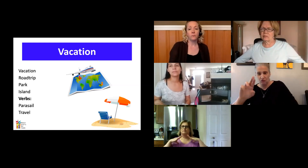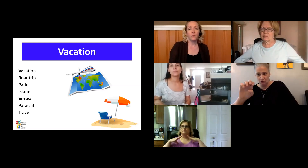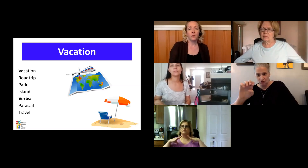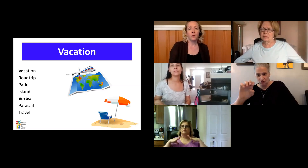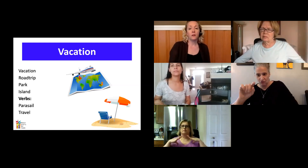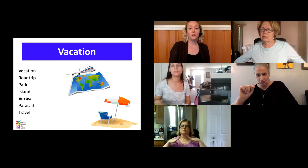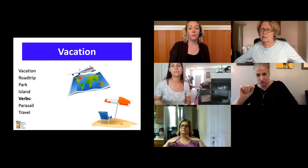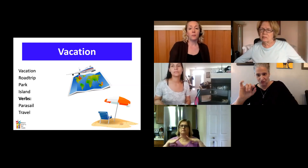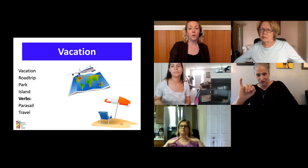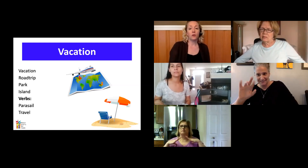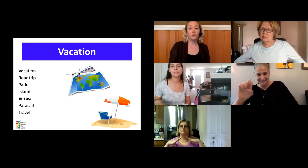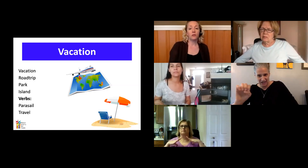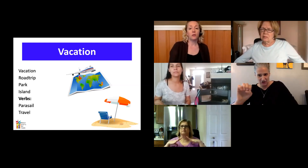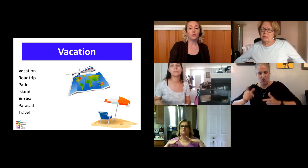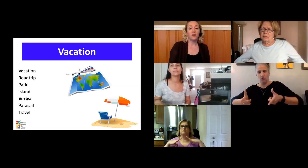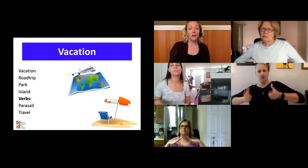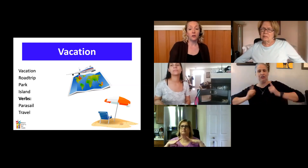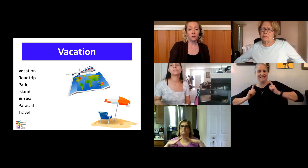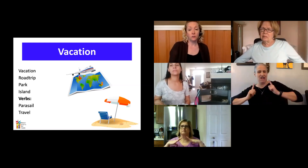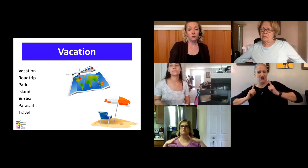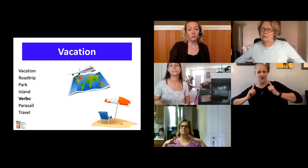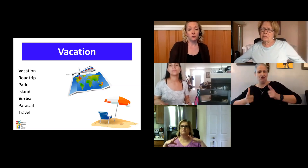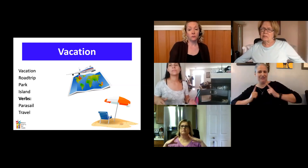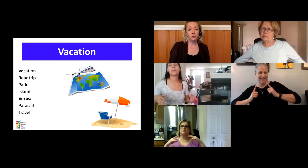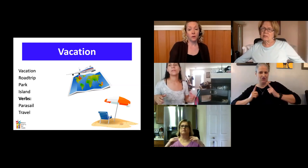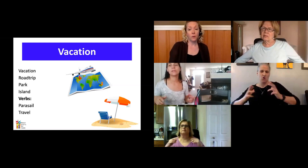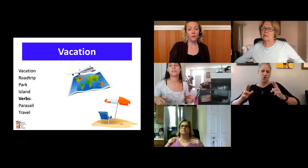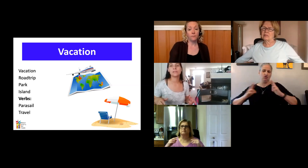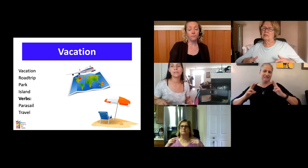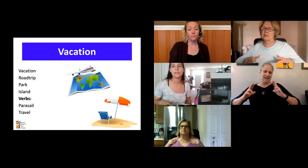Some people also sign retired that way.